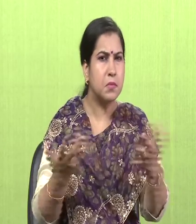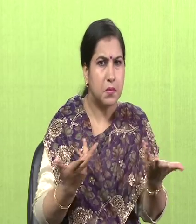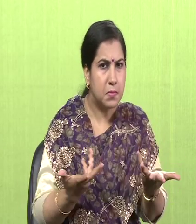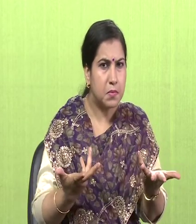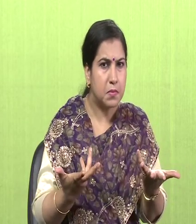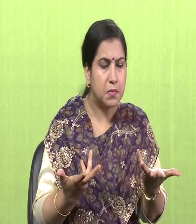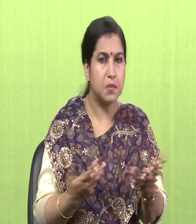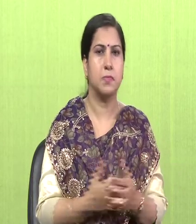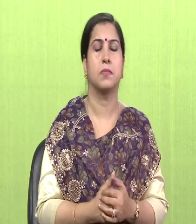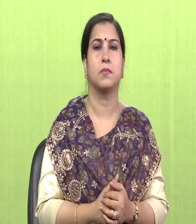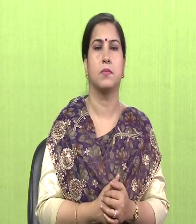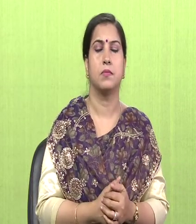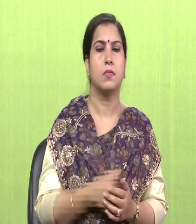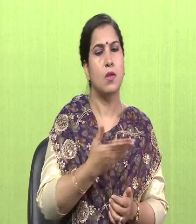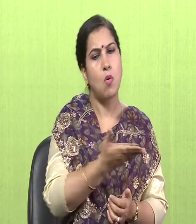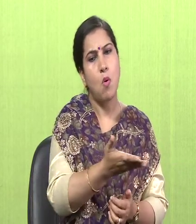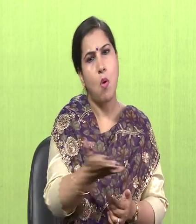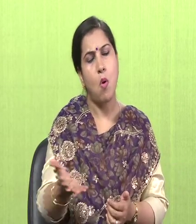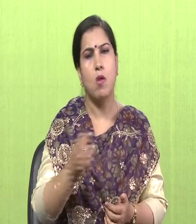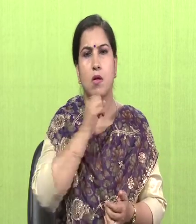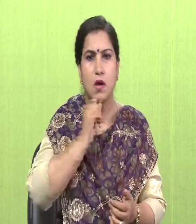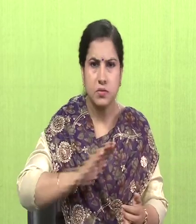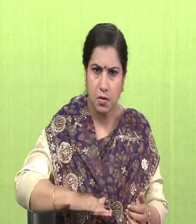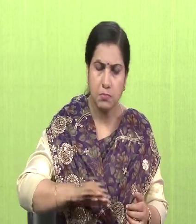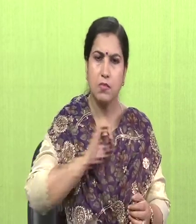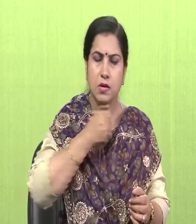Means to treat everyone in the same manner.